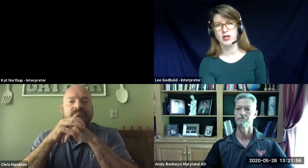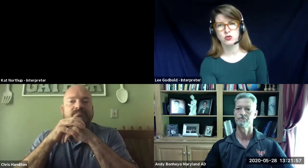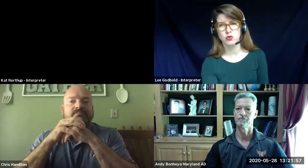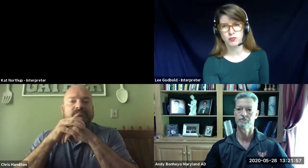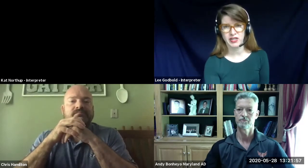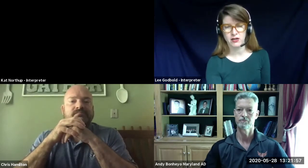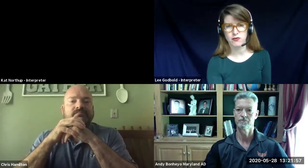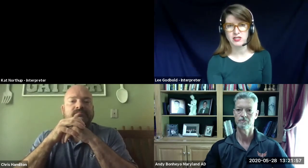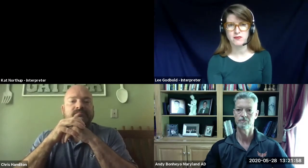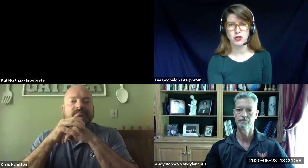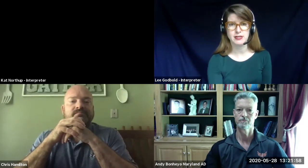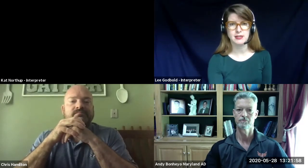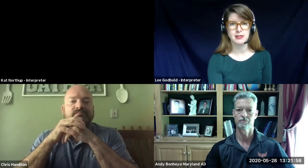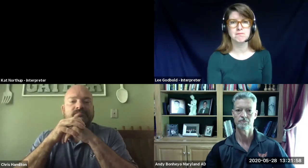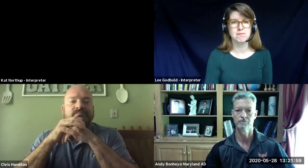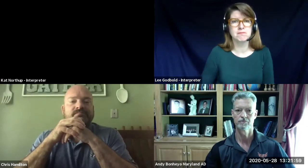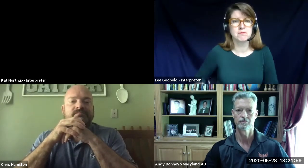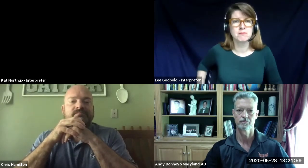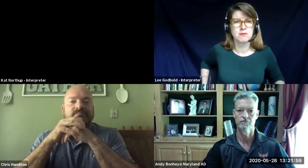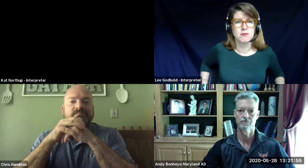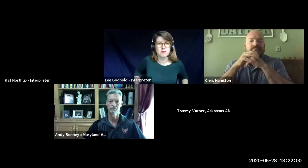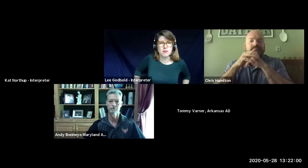what schools are planning for this fall season.